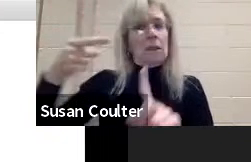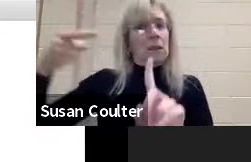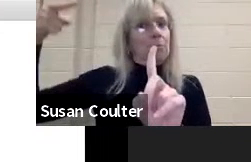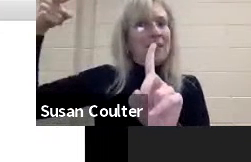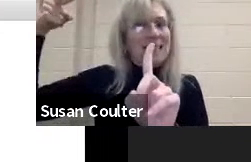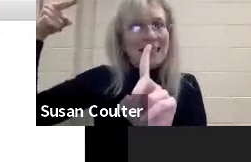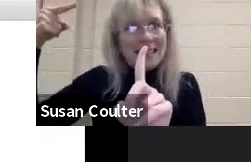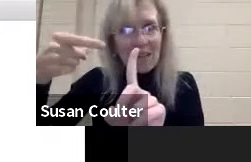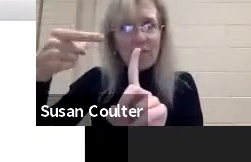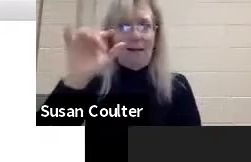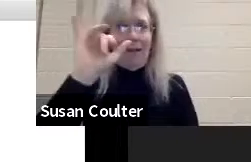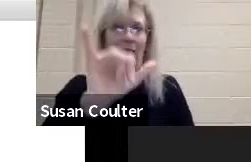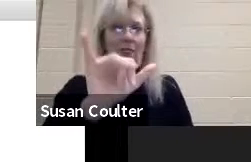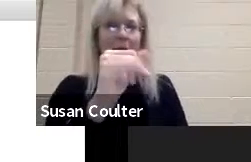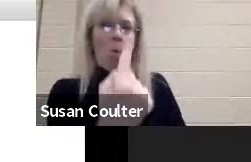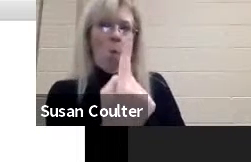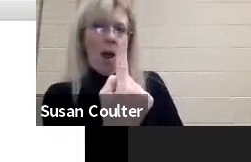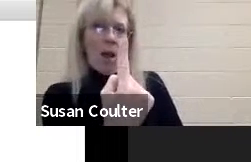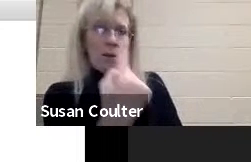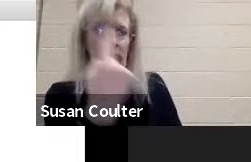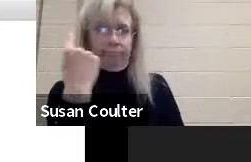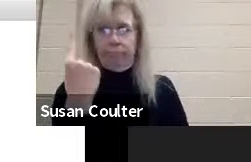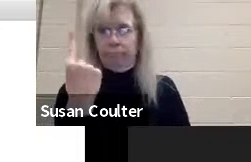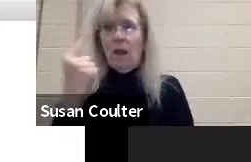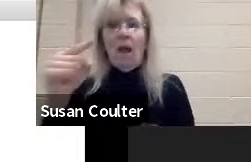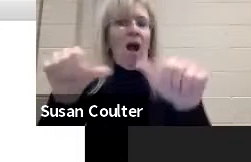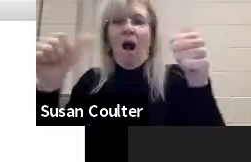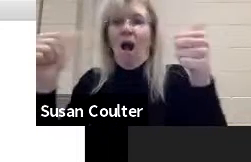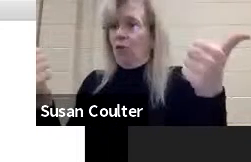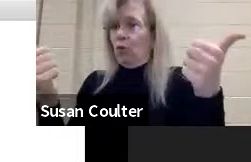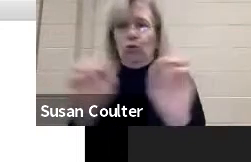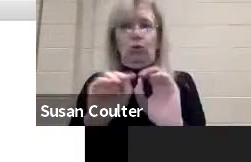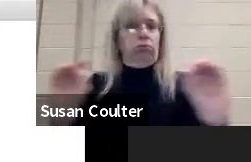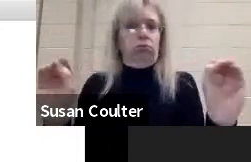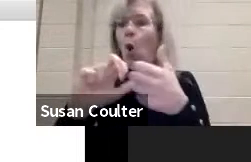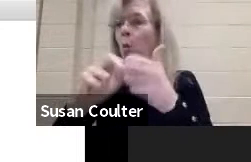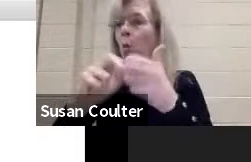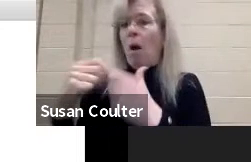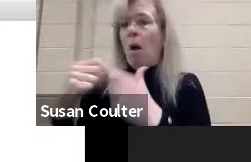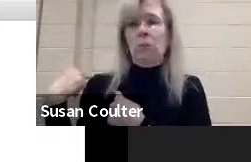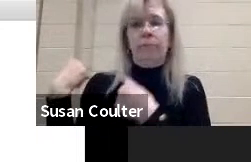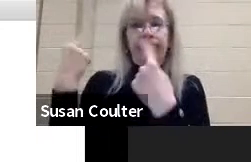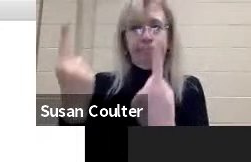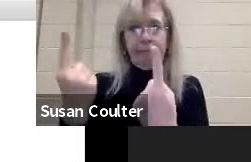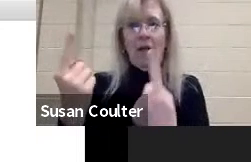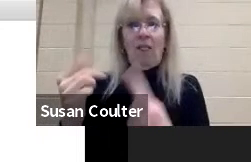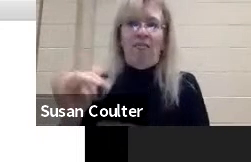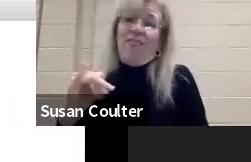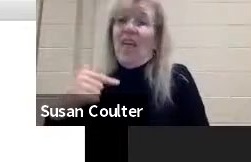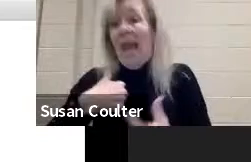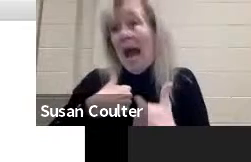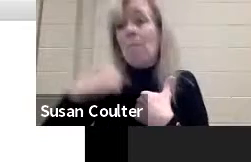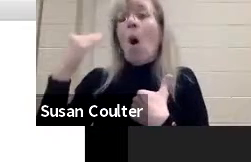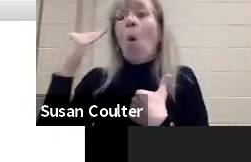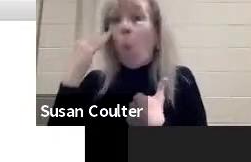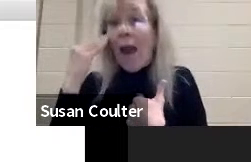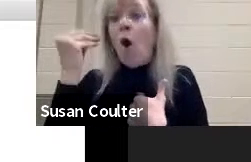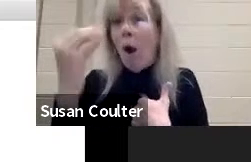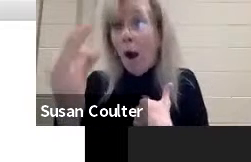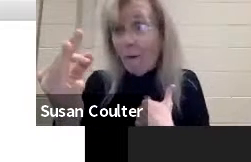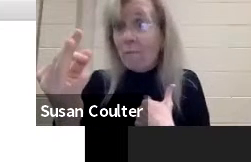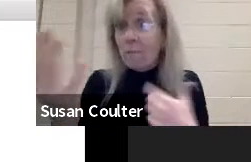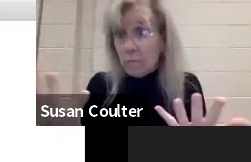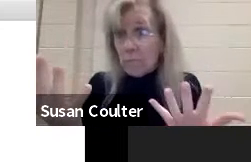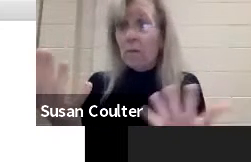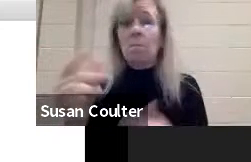2018, specifically that one. Others, no problems that I'm